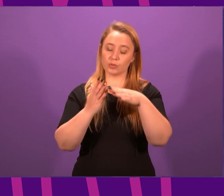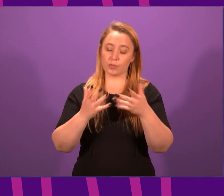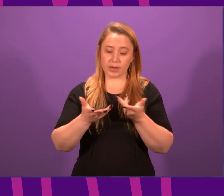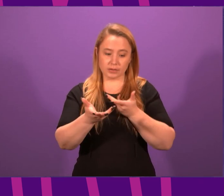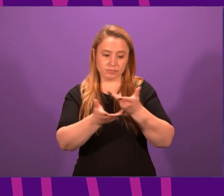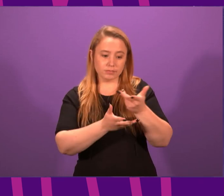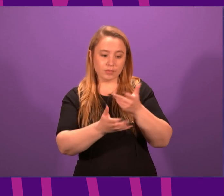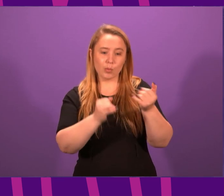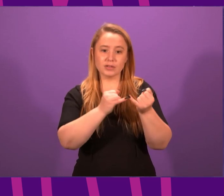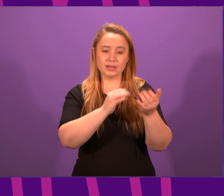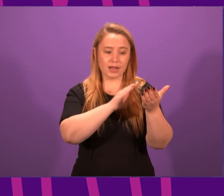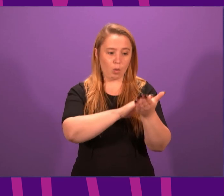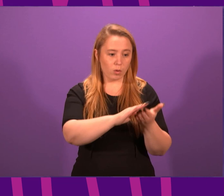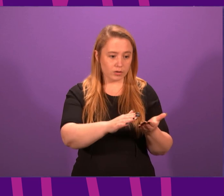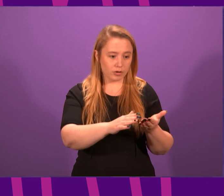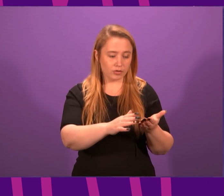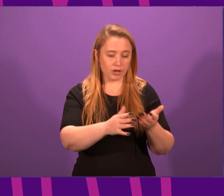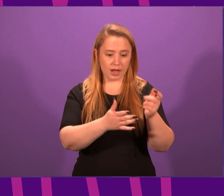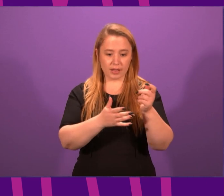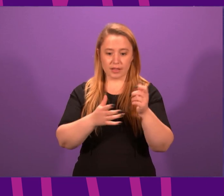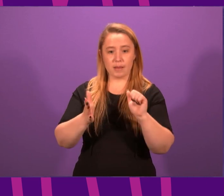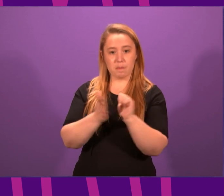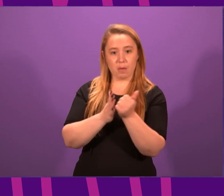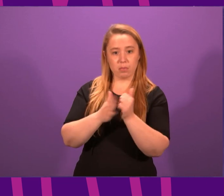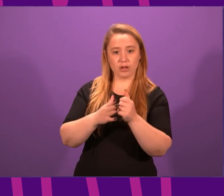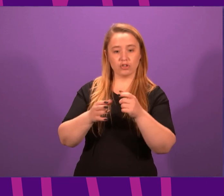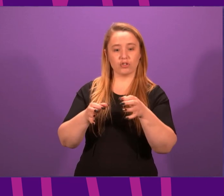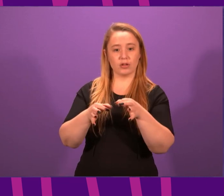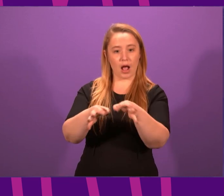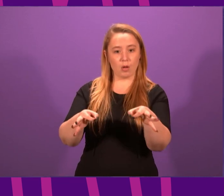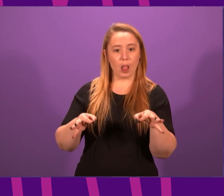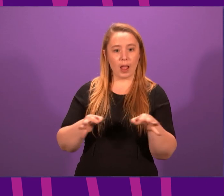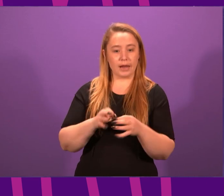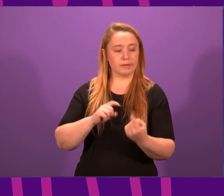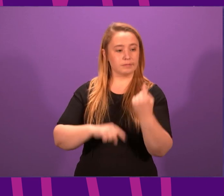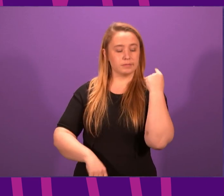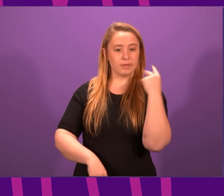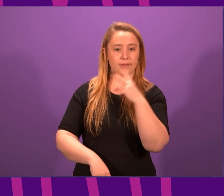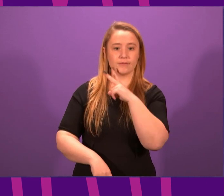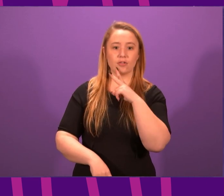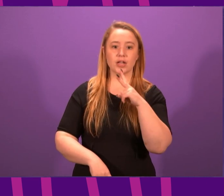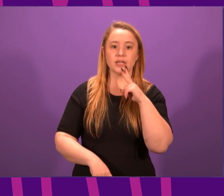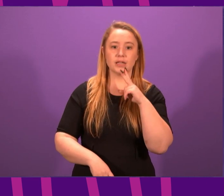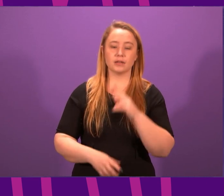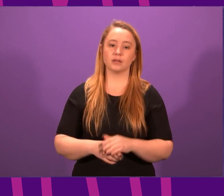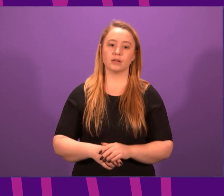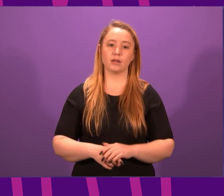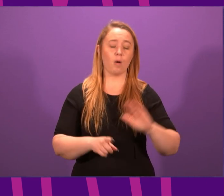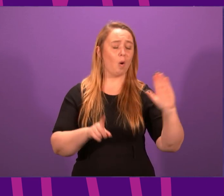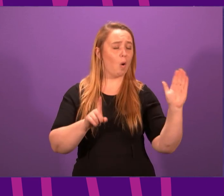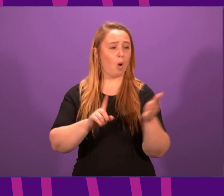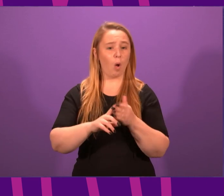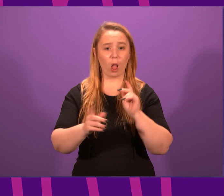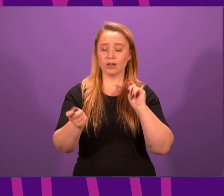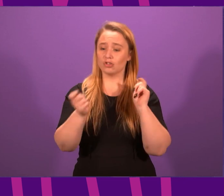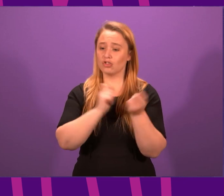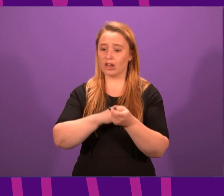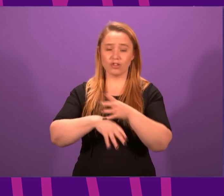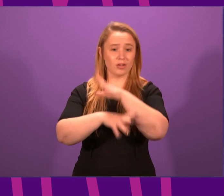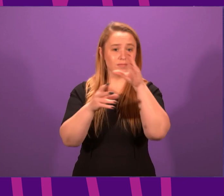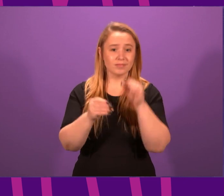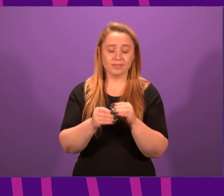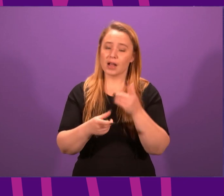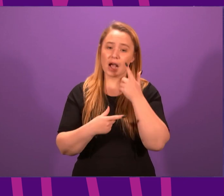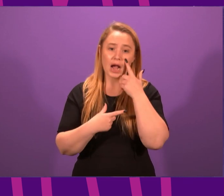stakeholders since we published the outline on Friday. Clearly, we cannot make every change that we're asked to without reducing